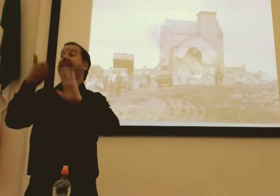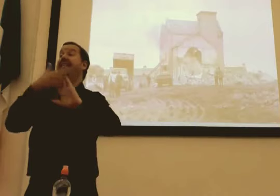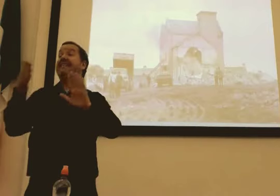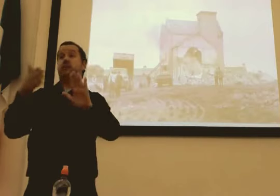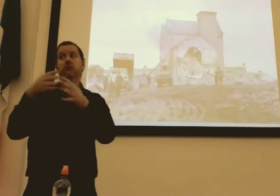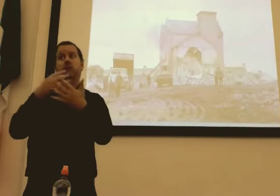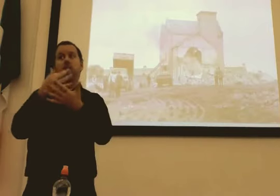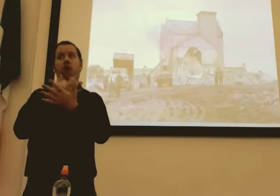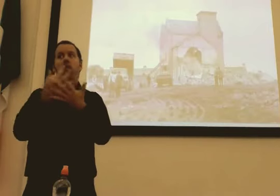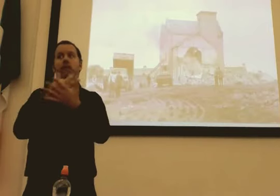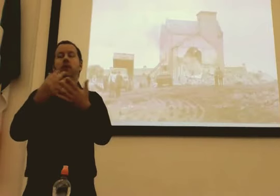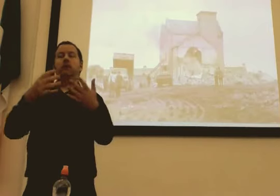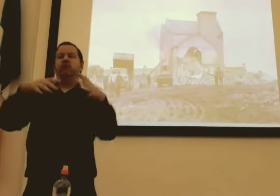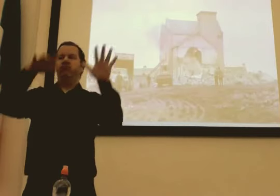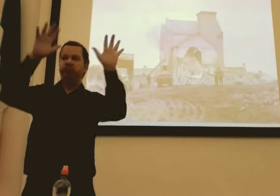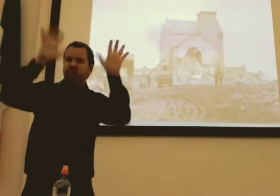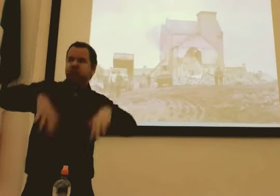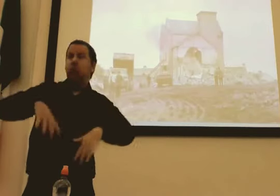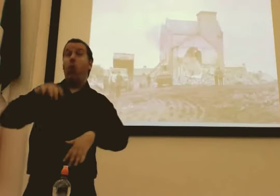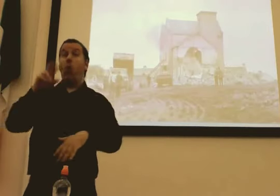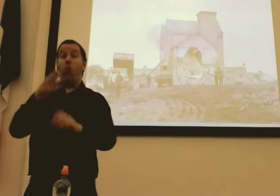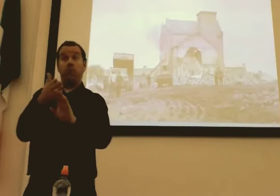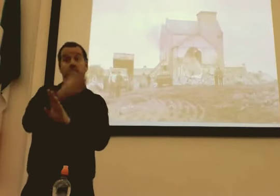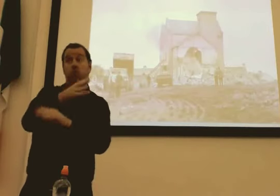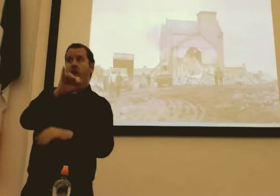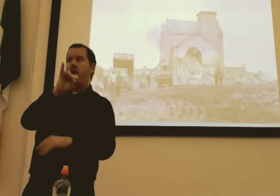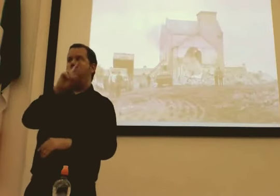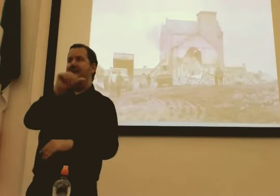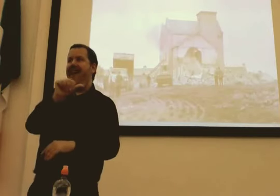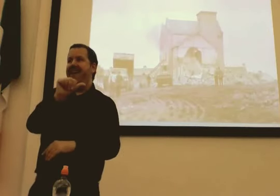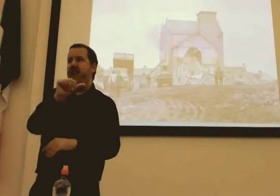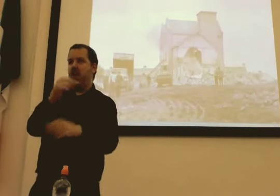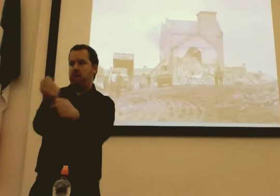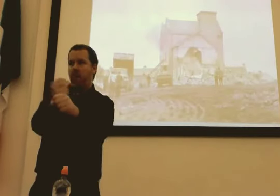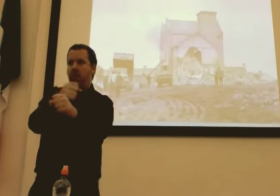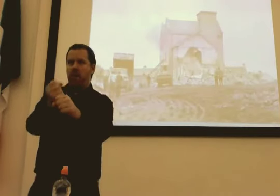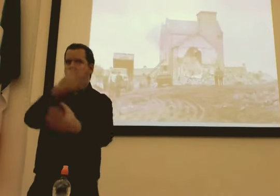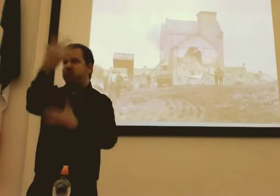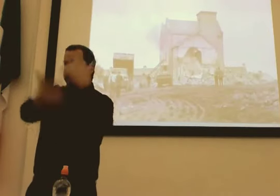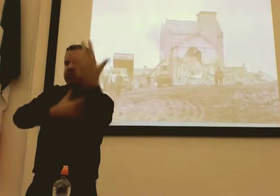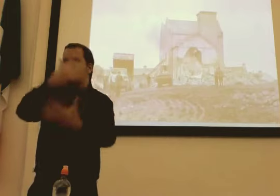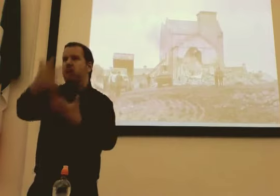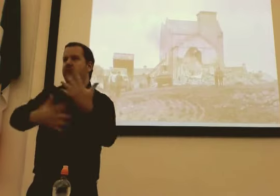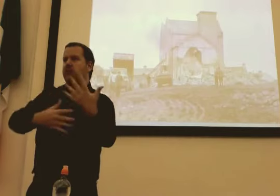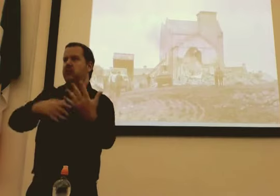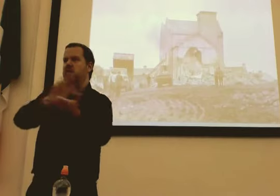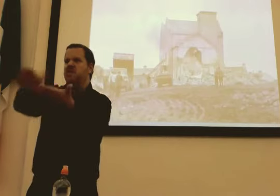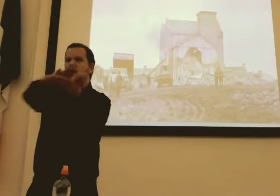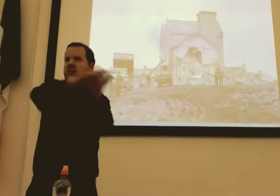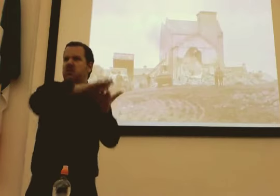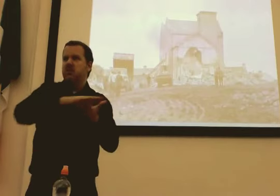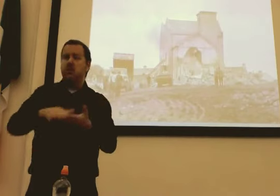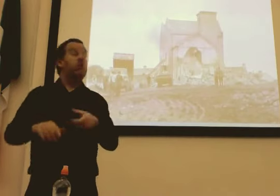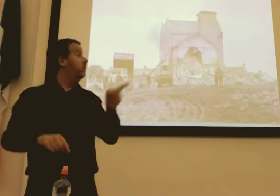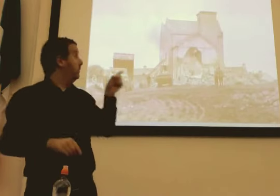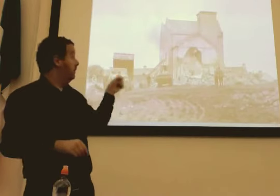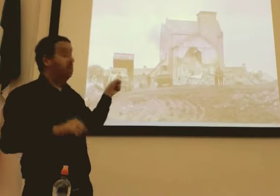the Republic of Ireland just demolished a lot of the buildings, and the IRA actually bombed a lot of those buildings as well to